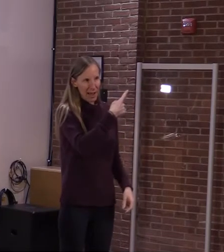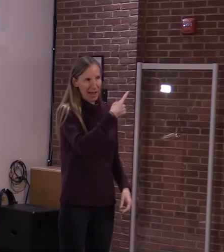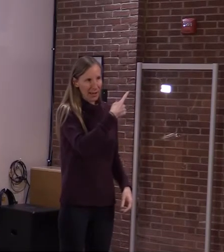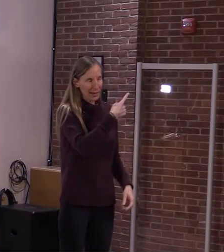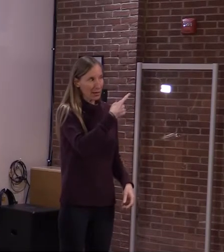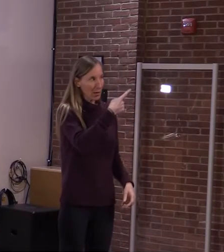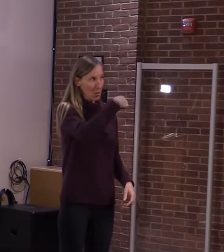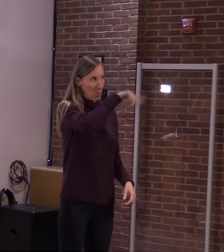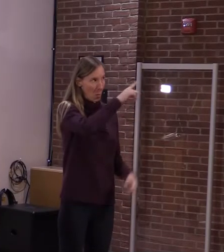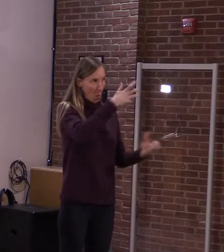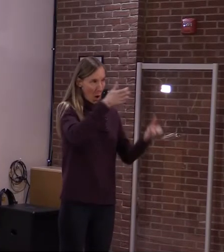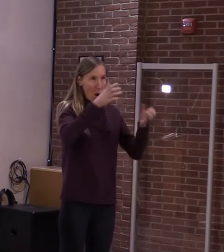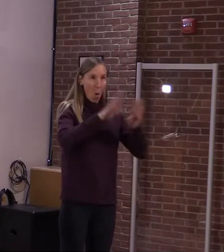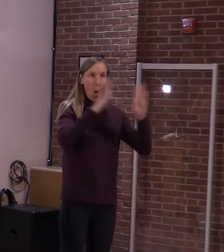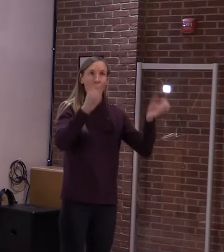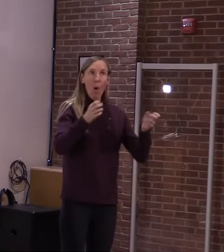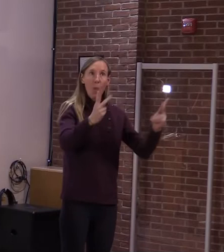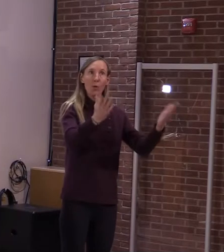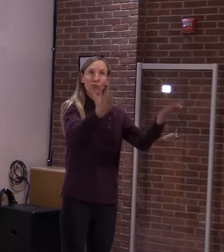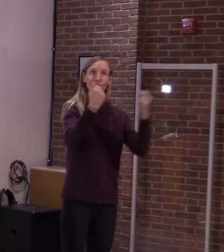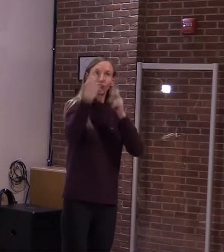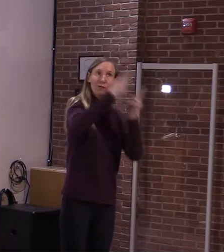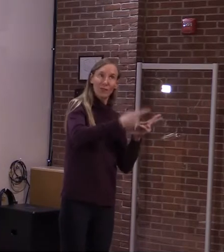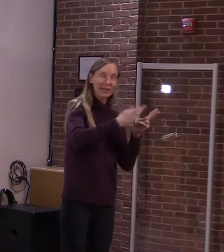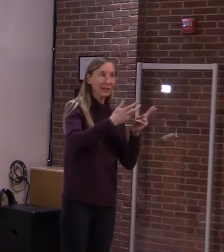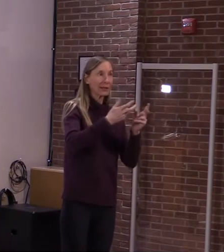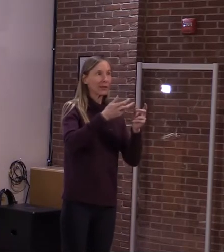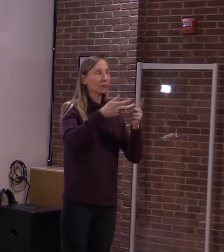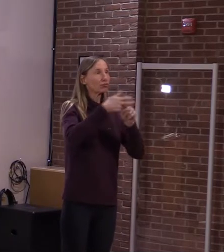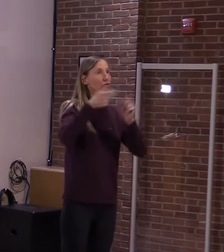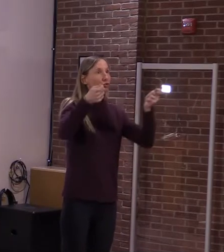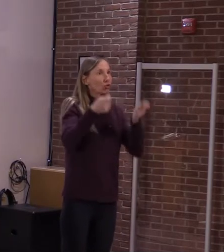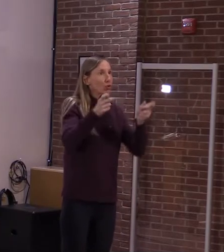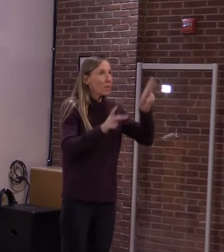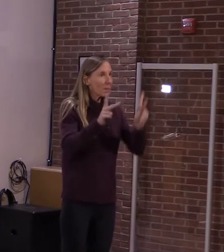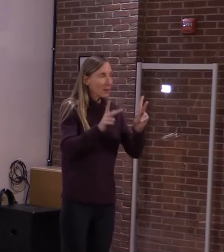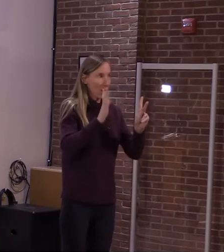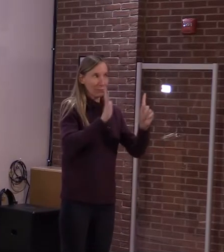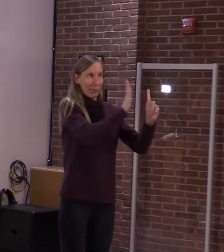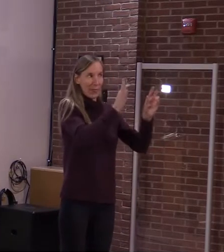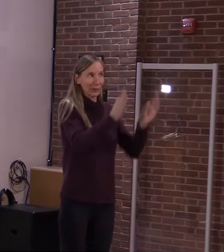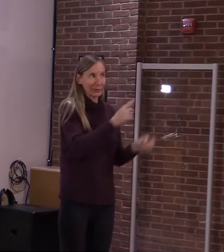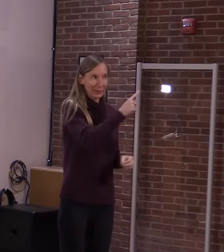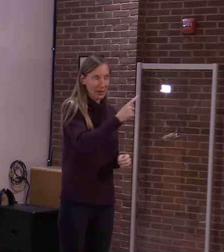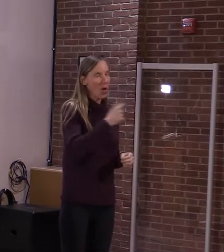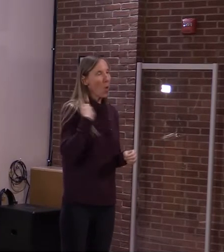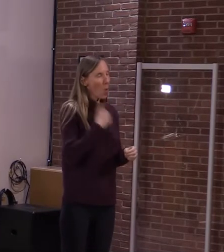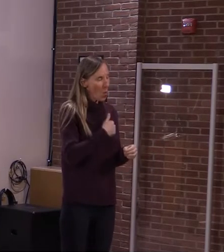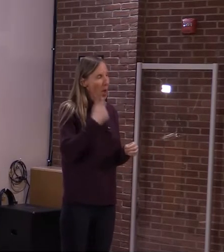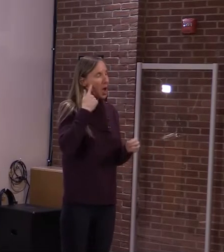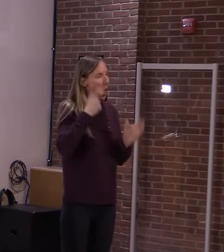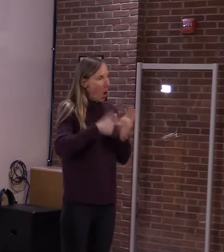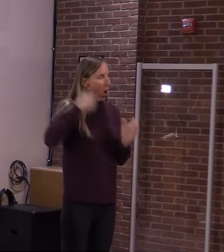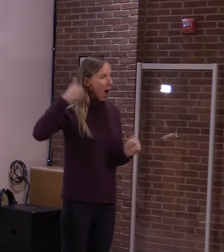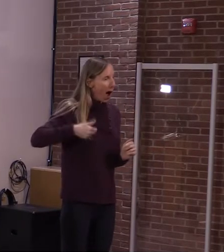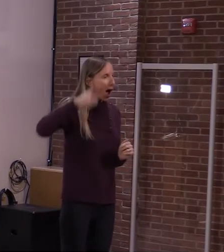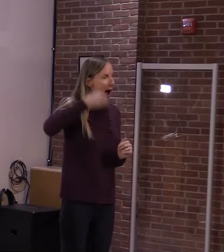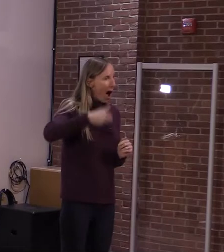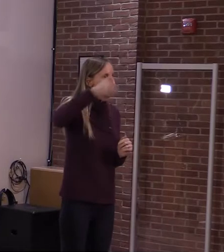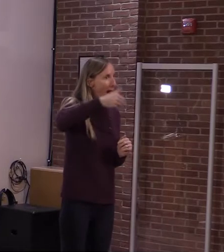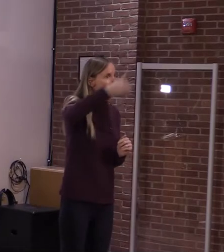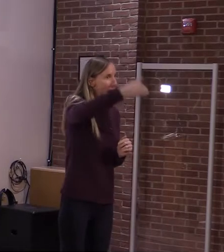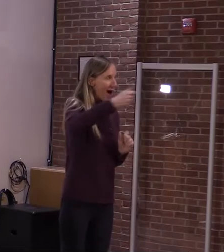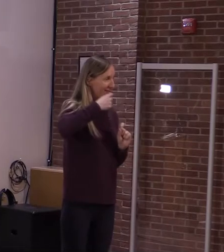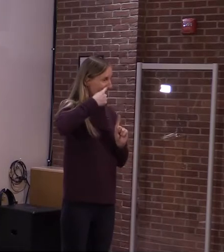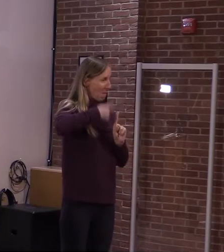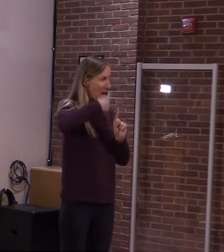opportunities for people to visit as a part of a recruitment strategy. We have noted over months now that well under